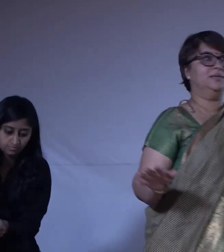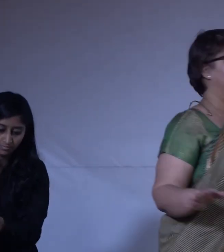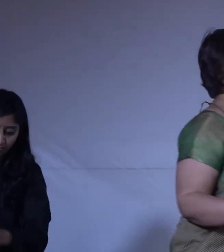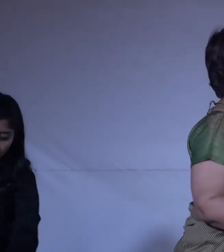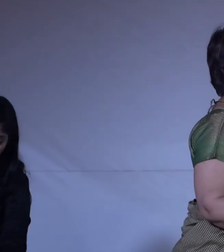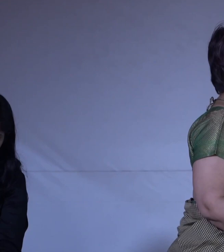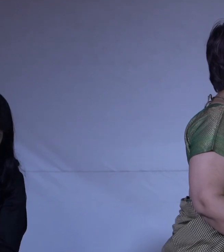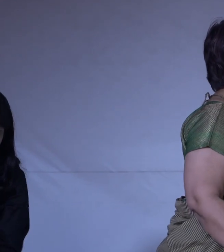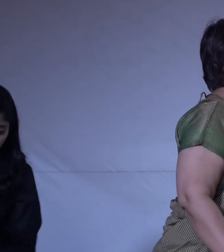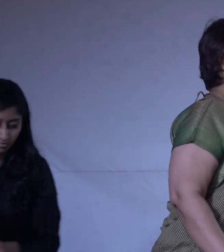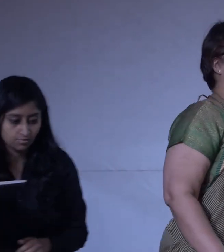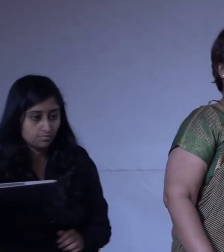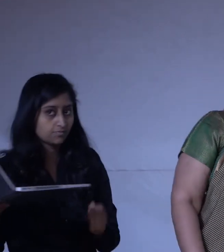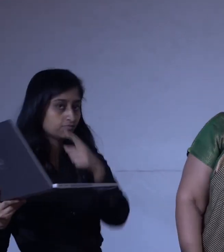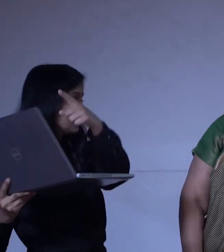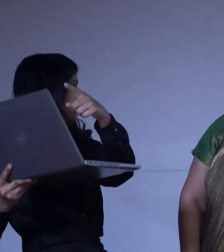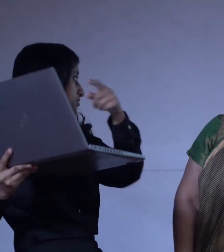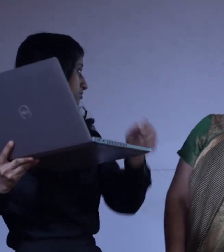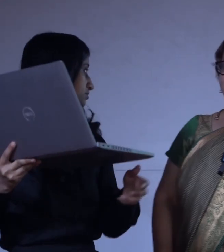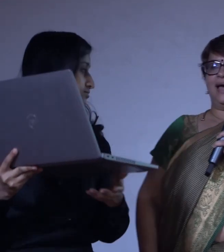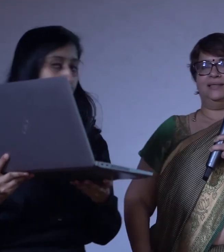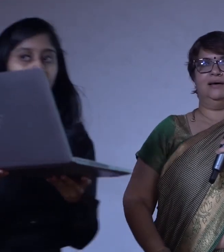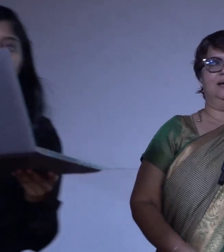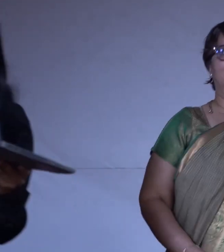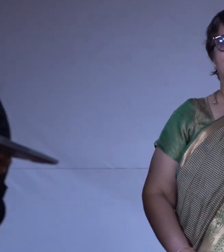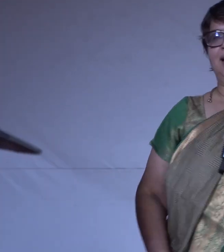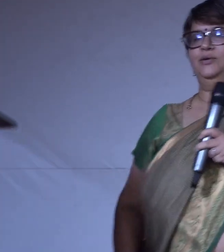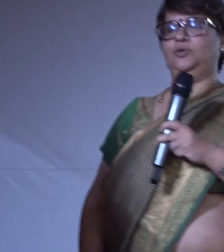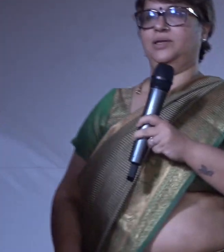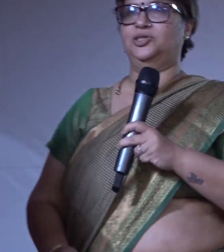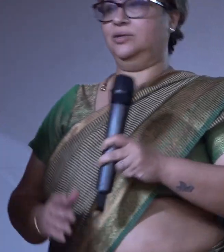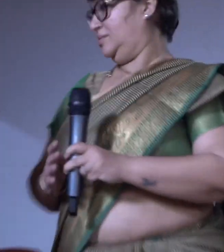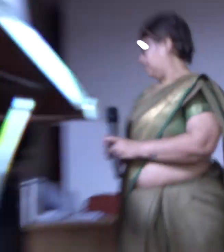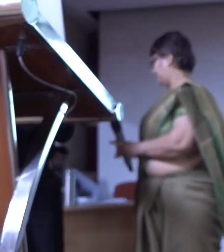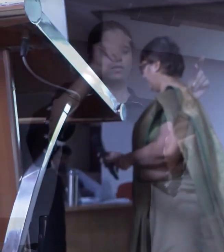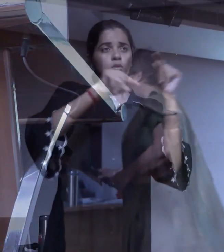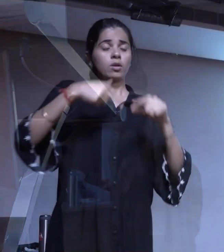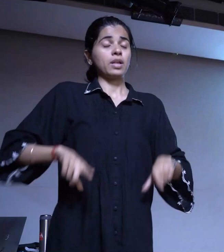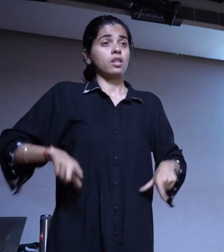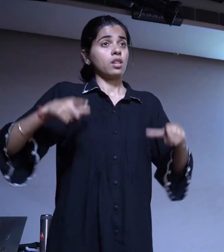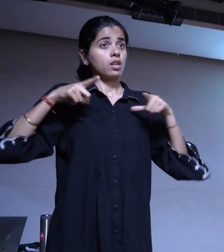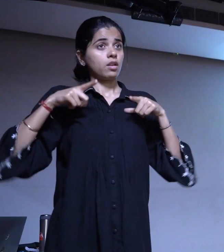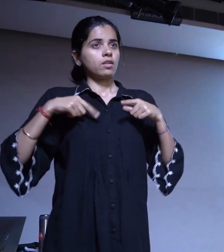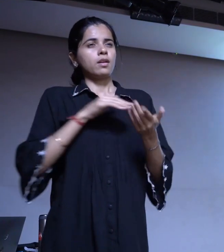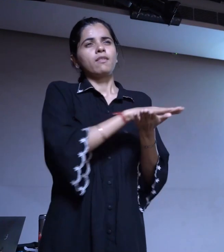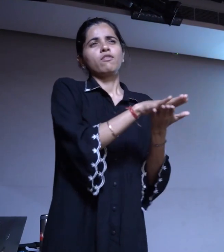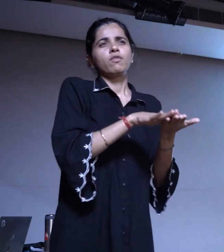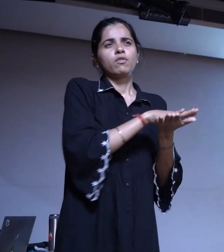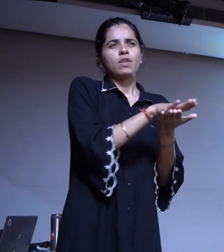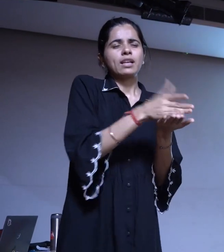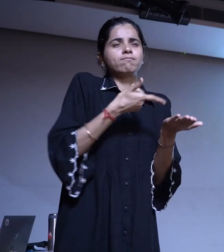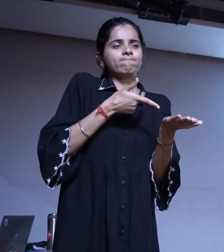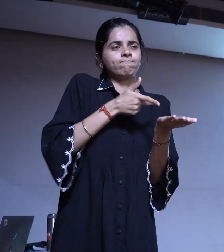so the numbers are that high uh it is expected that the thank you so much far his Prim been in the